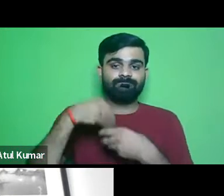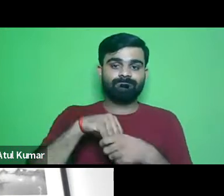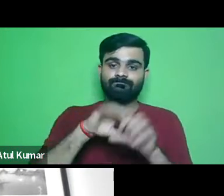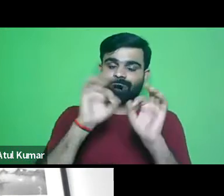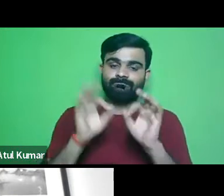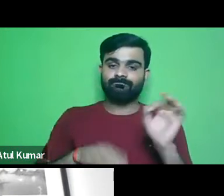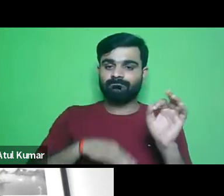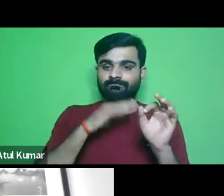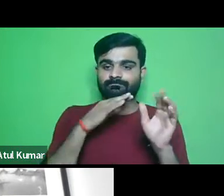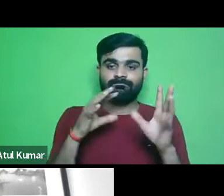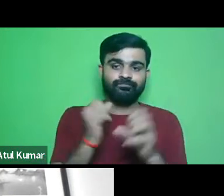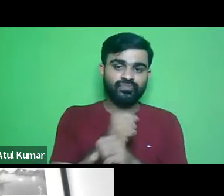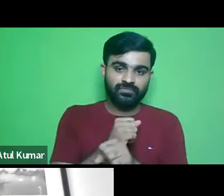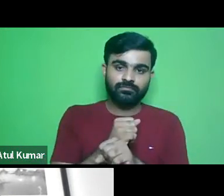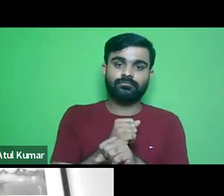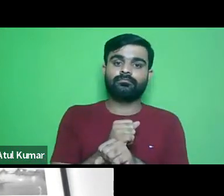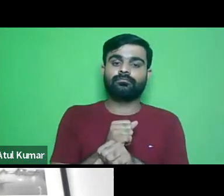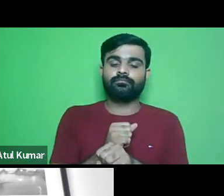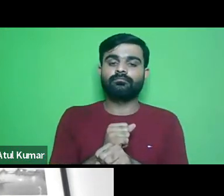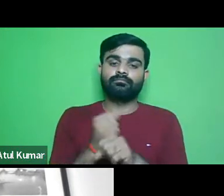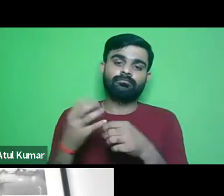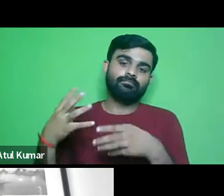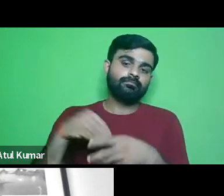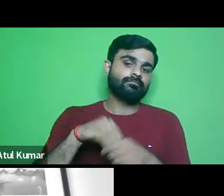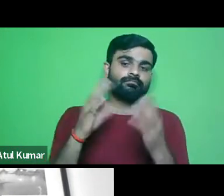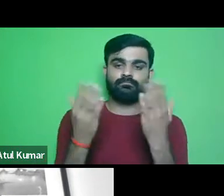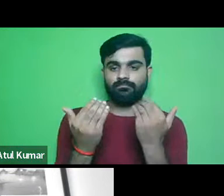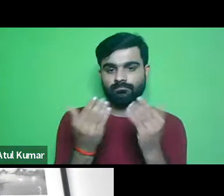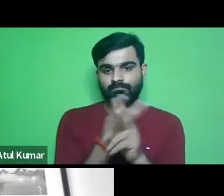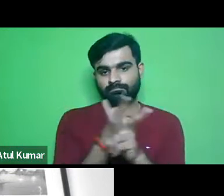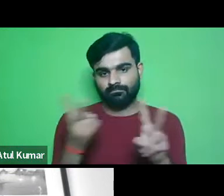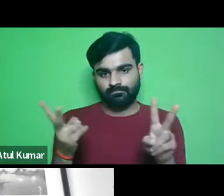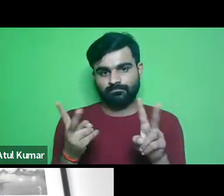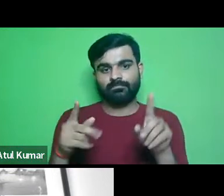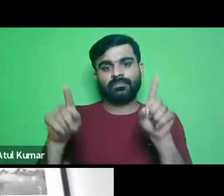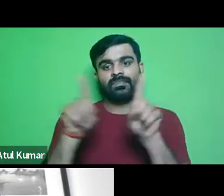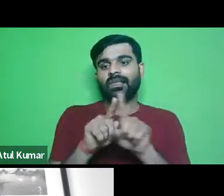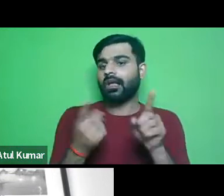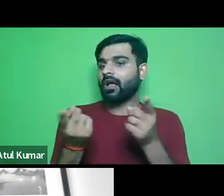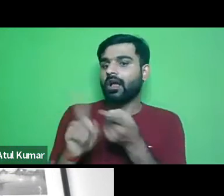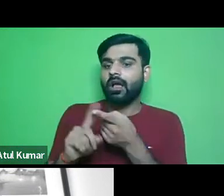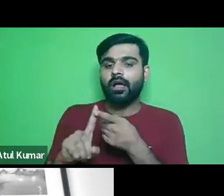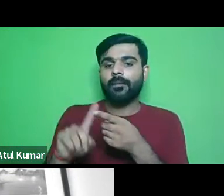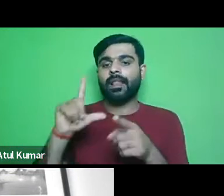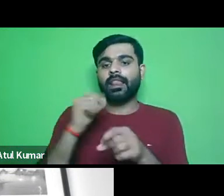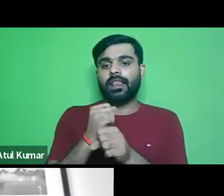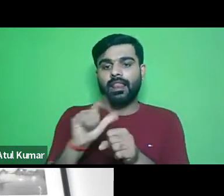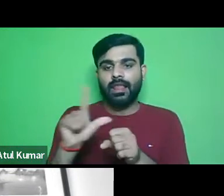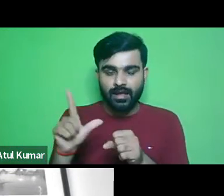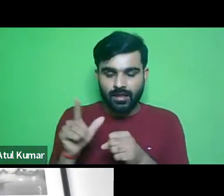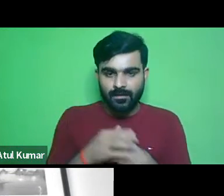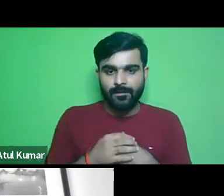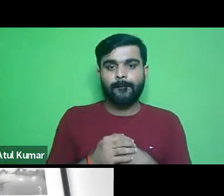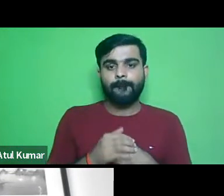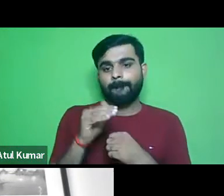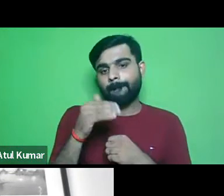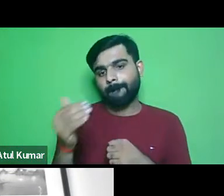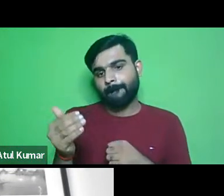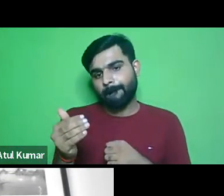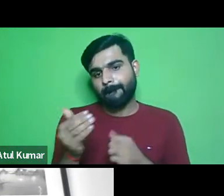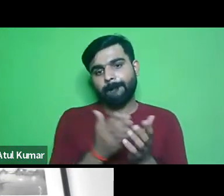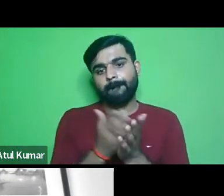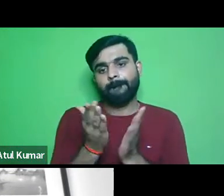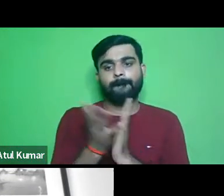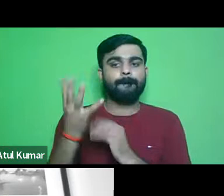out on some of the bleeding edge possibilities, like with what happened with the leak of the weights